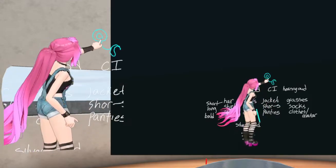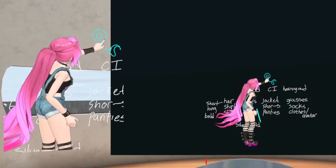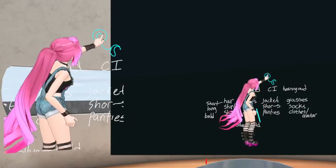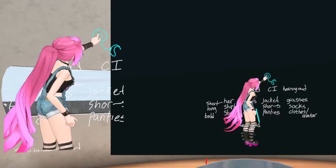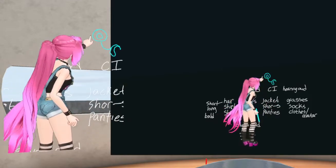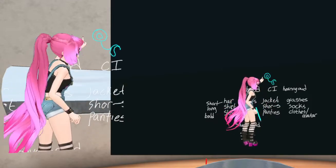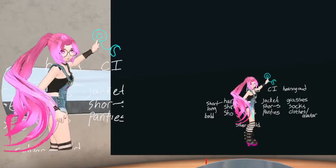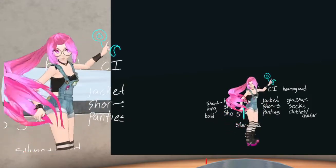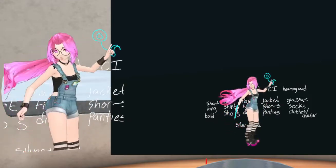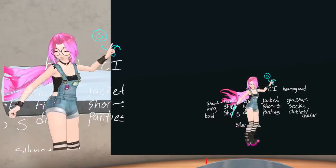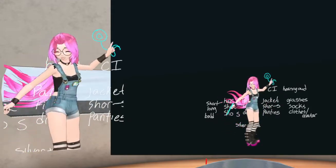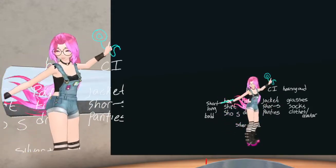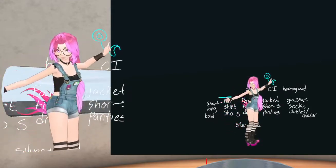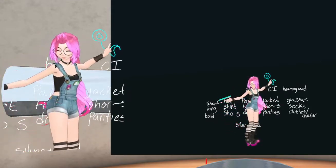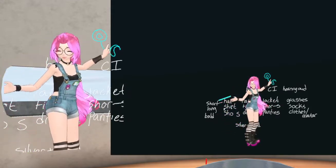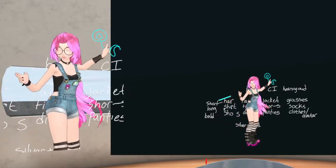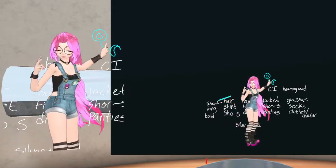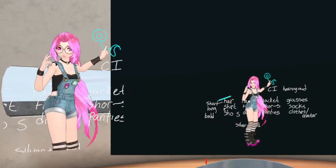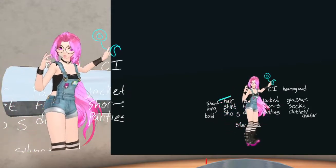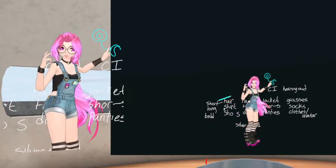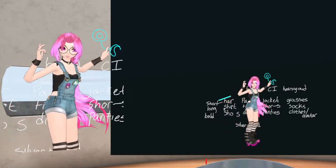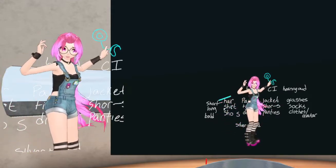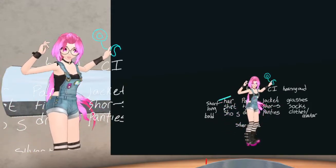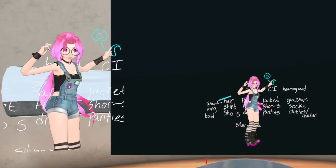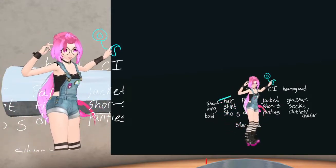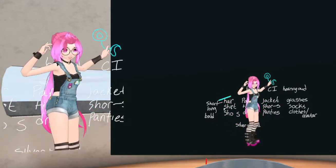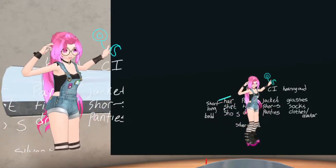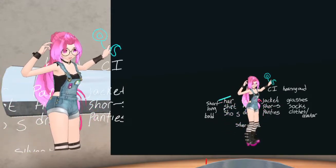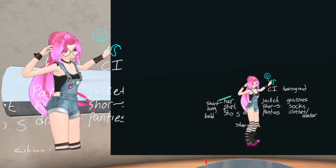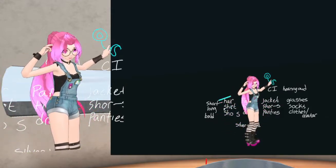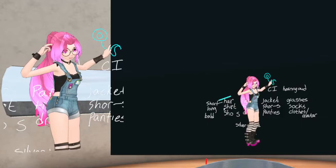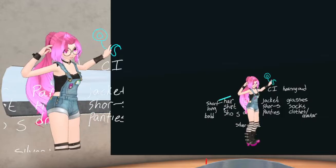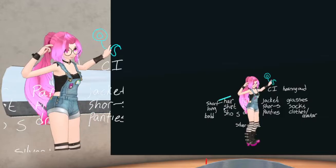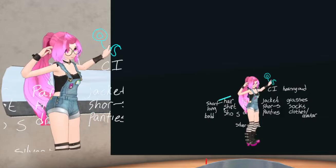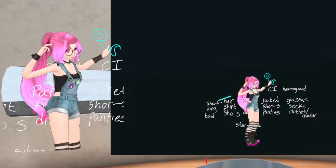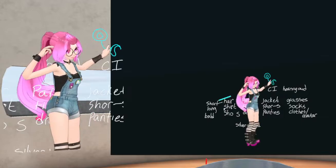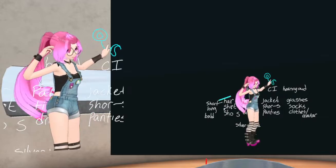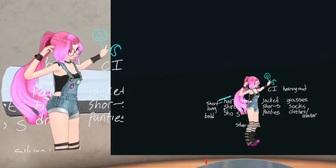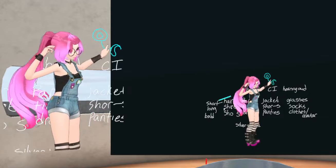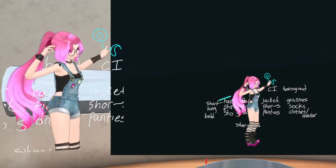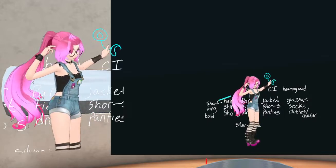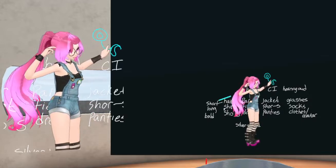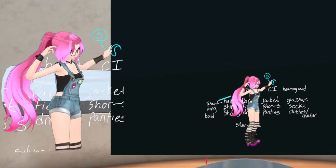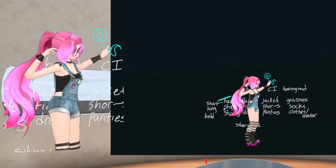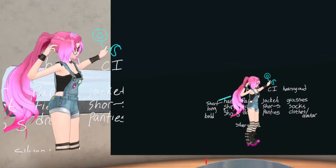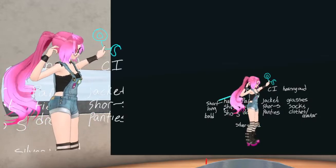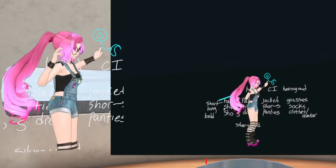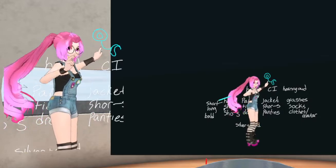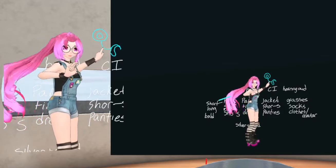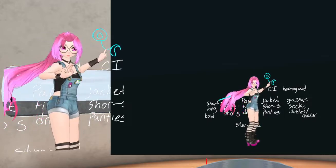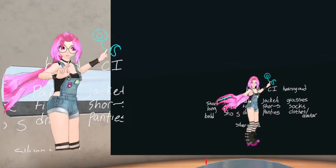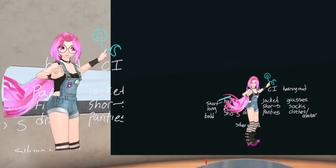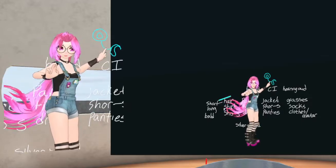this connects to their head. So you're going to show that adapter right here. Yep.